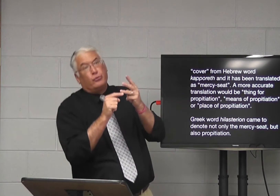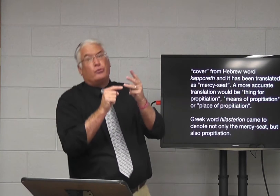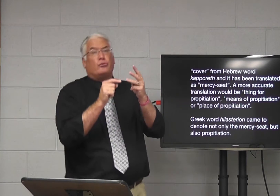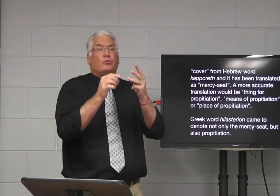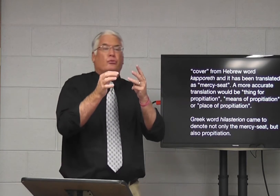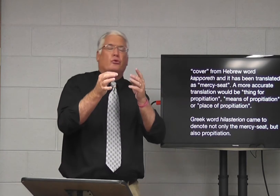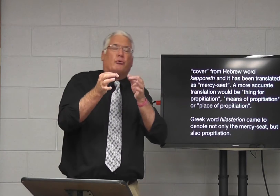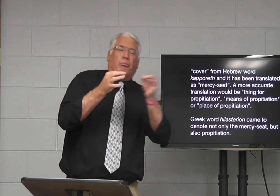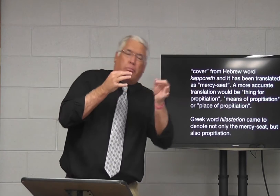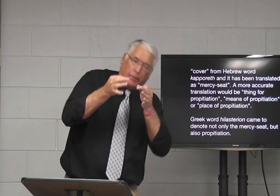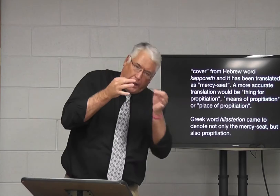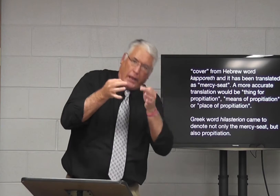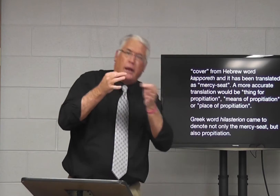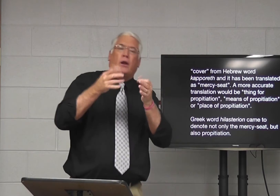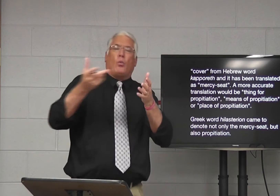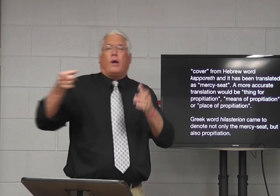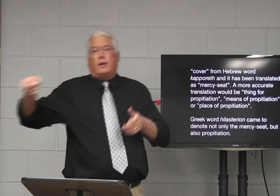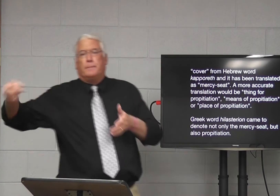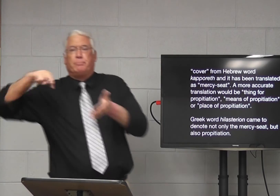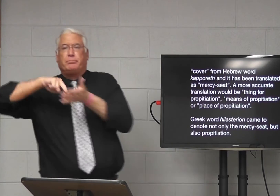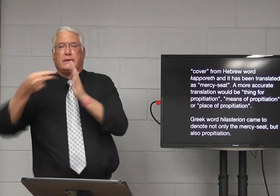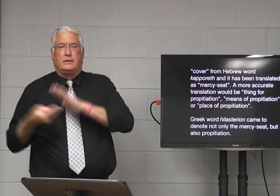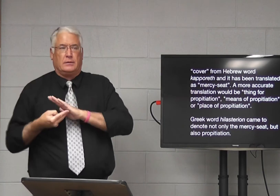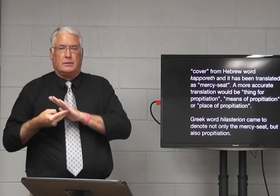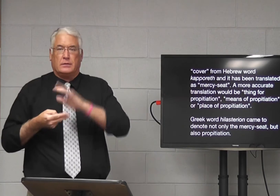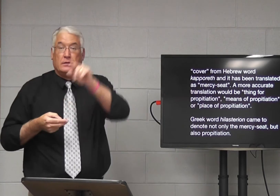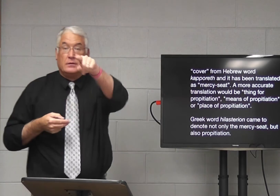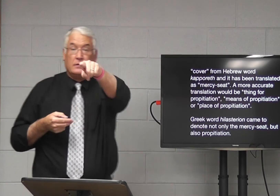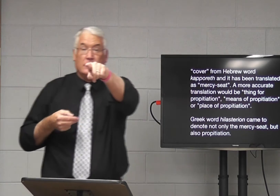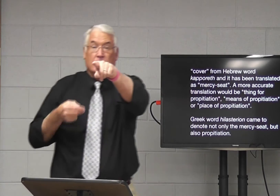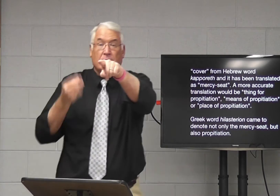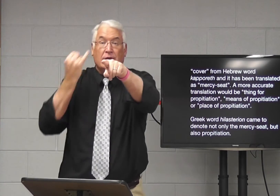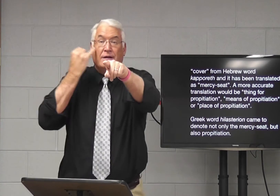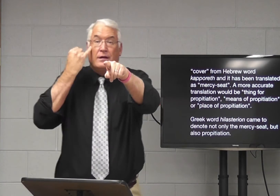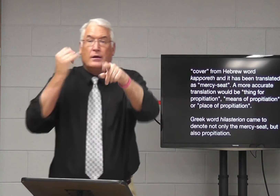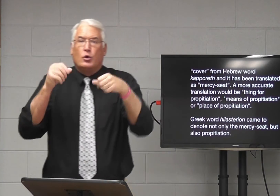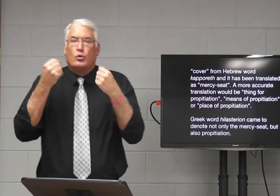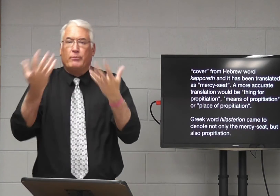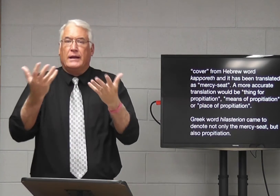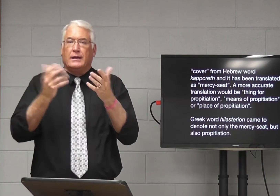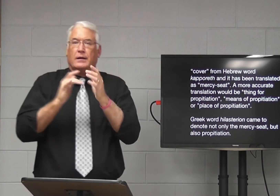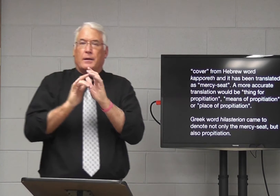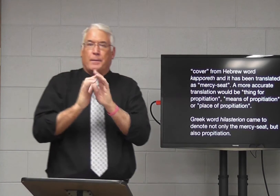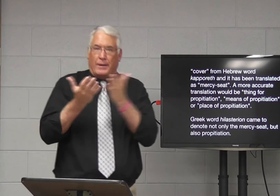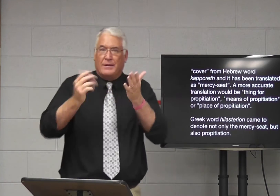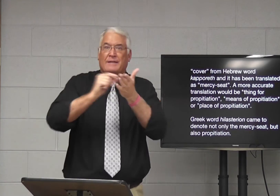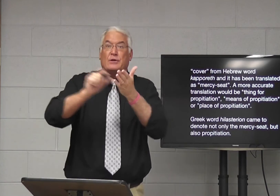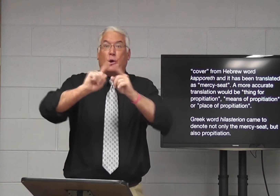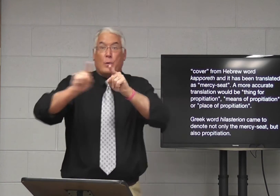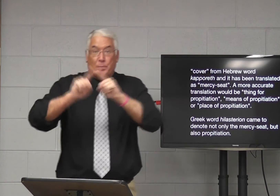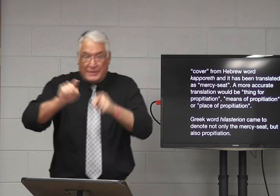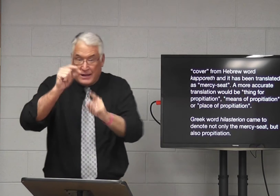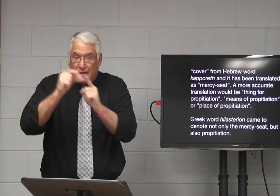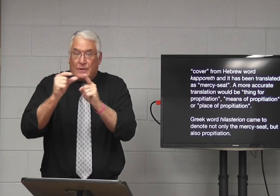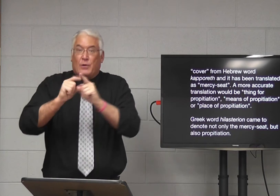particular word that explains it. And you have to reference back to the language that it comes